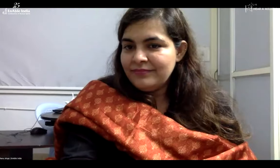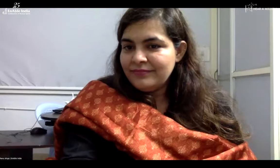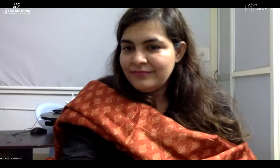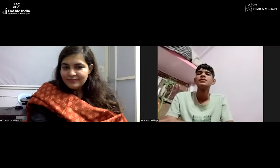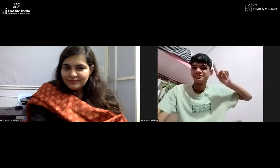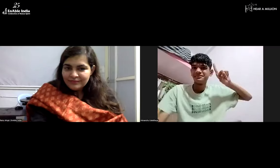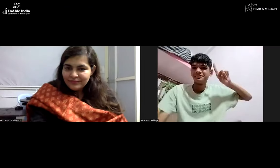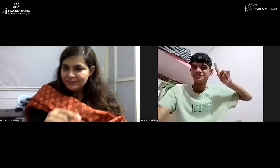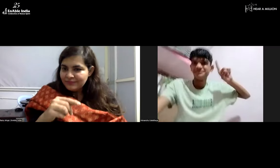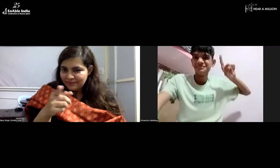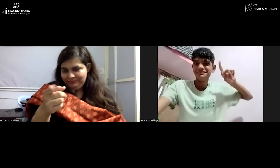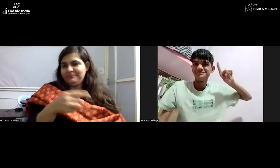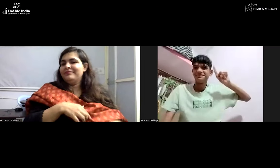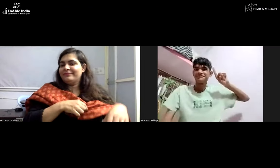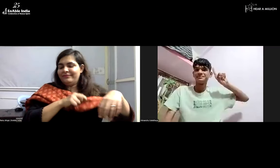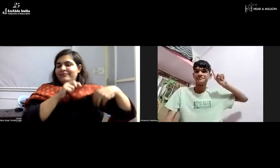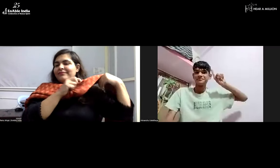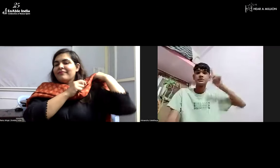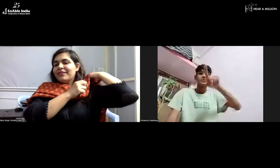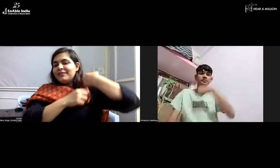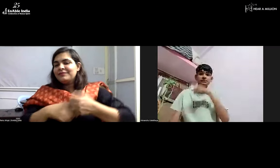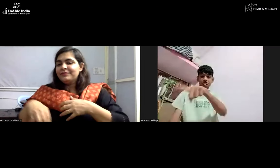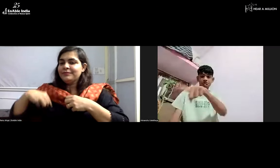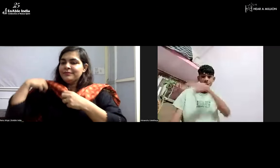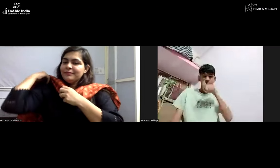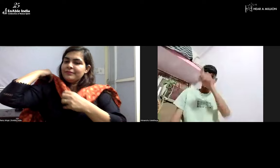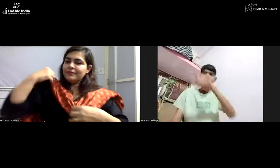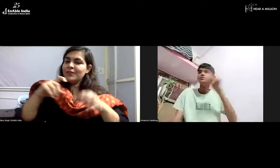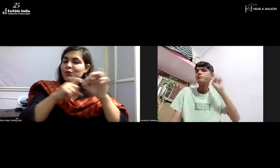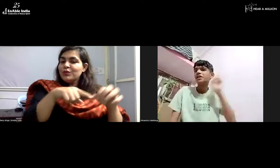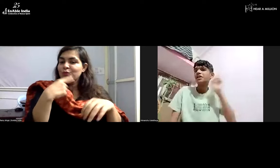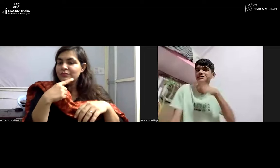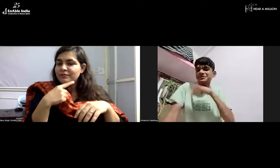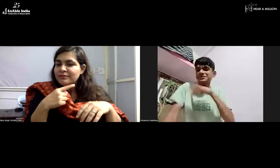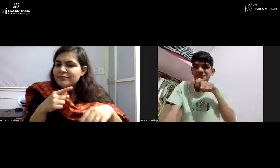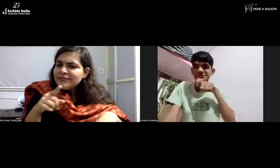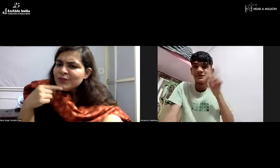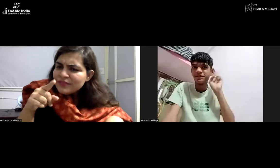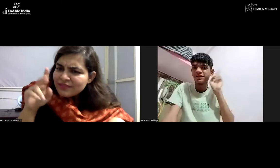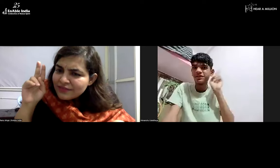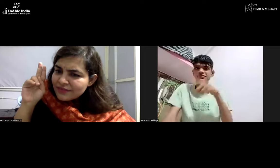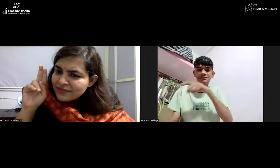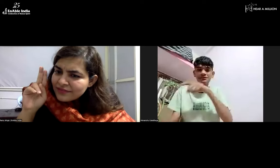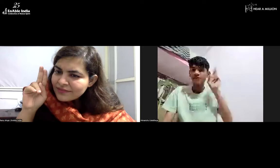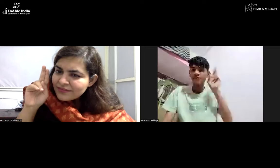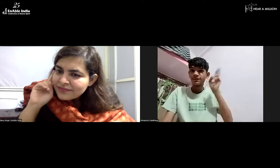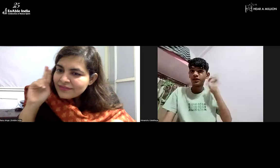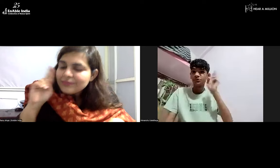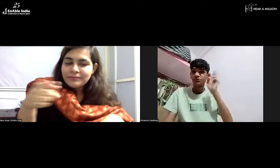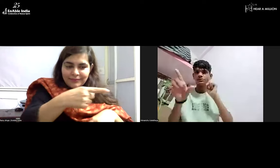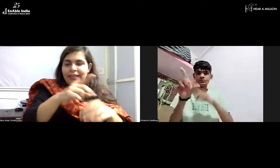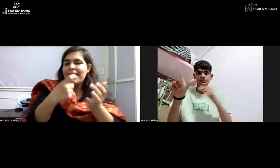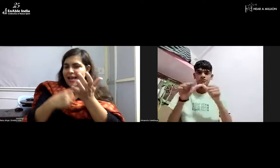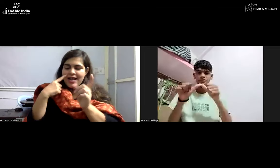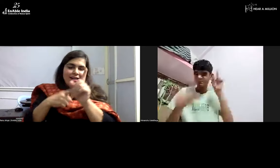play football. So I saw it's really easy. So yes, I want to be like football teacher, a coach as well. And